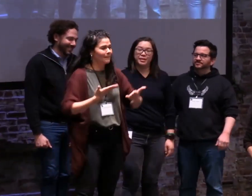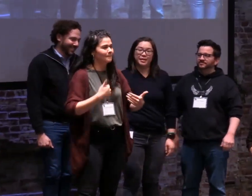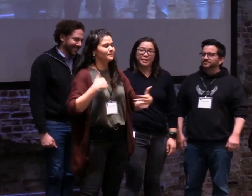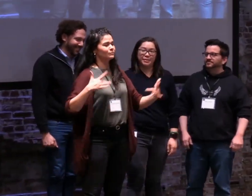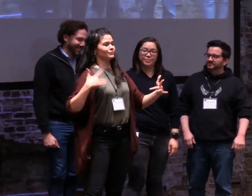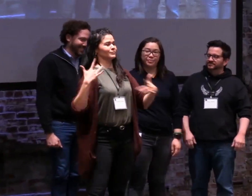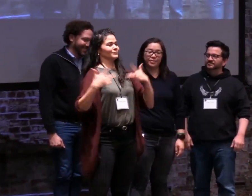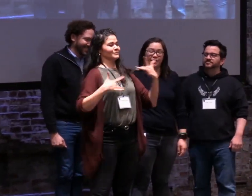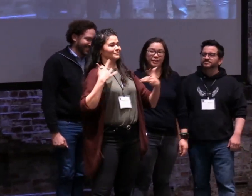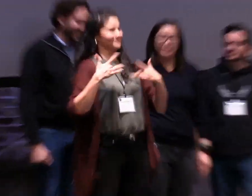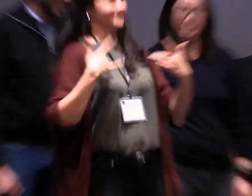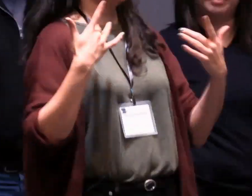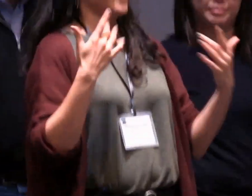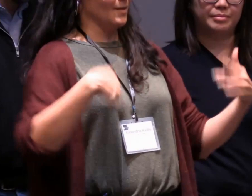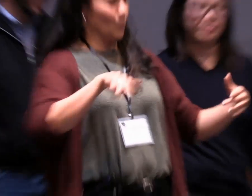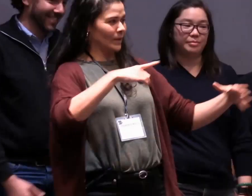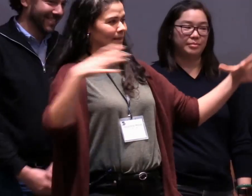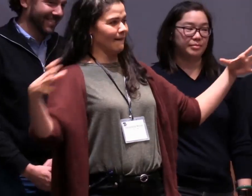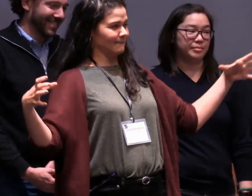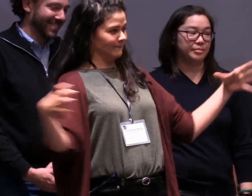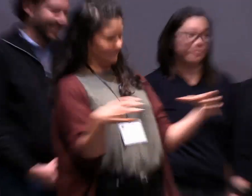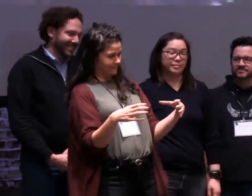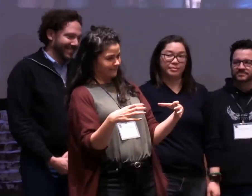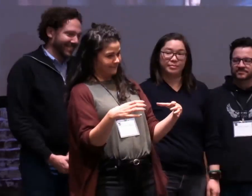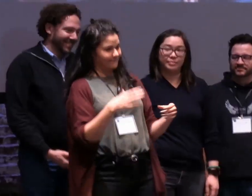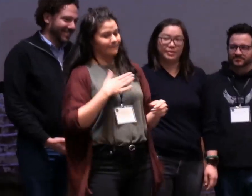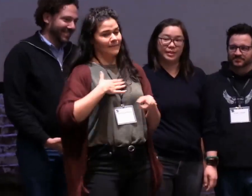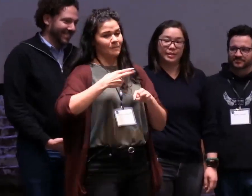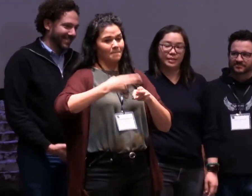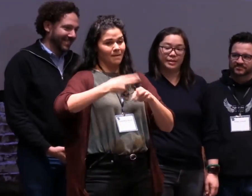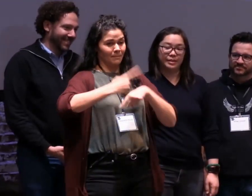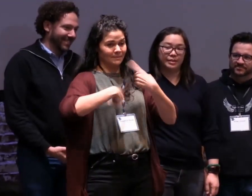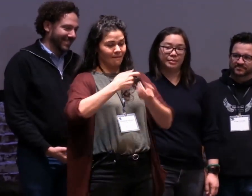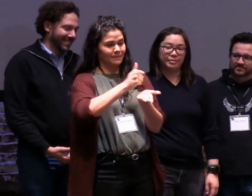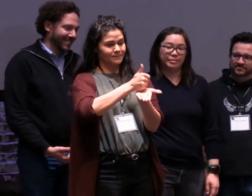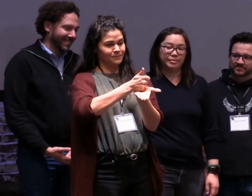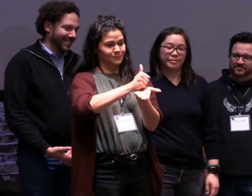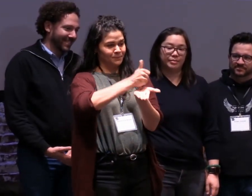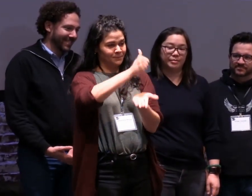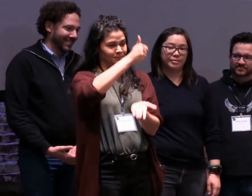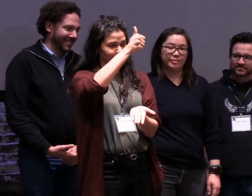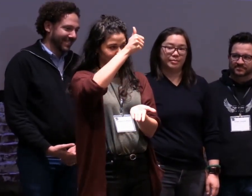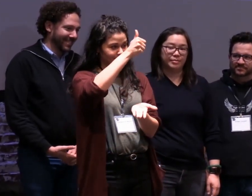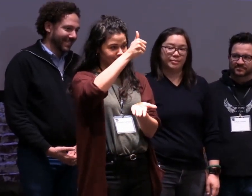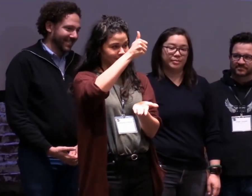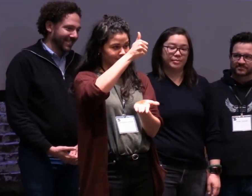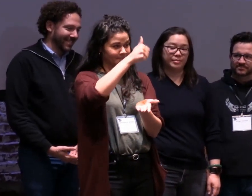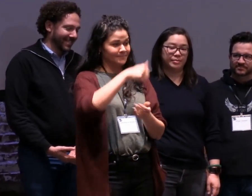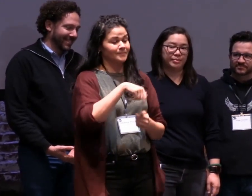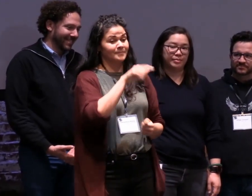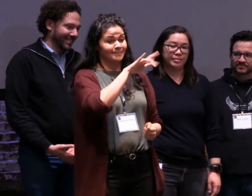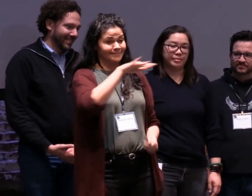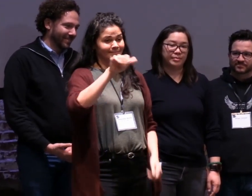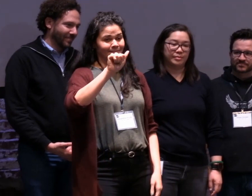Hi, everyone, and welcome. This is so exciting that we're convening here. I'm